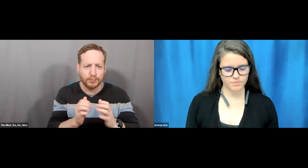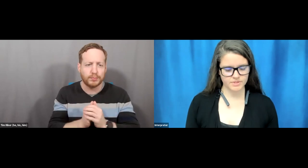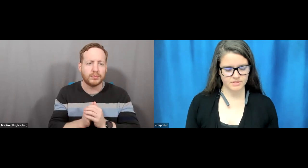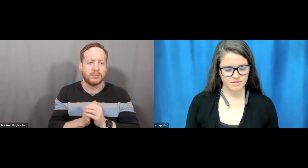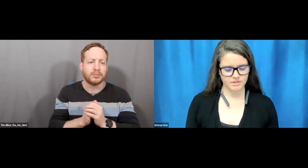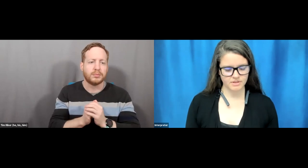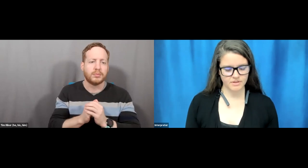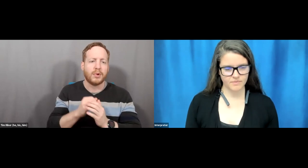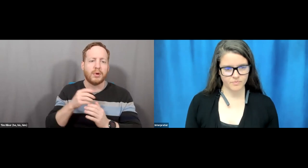groups,